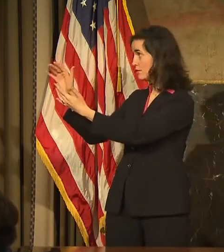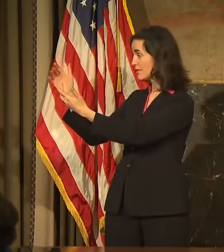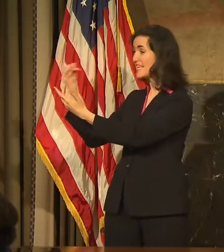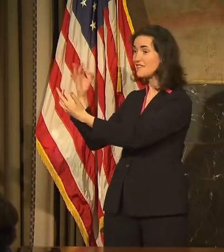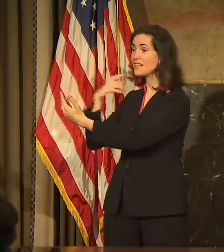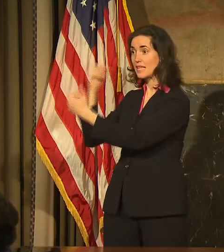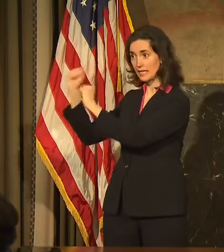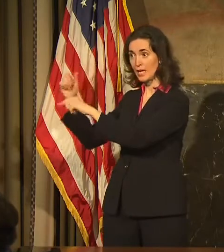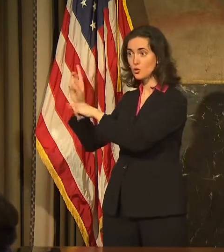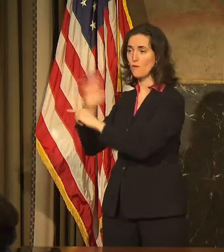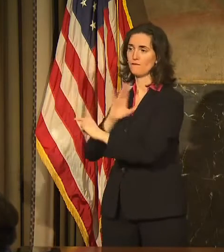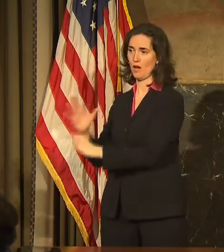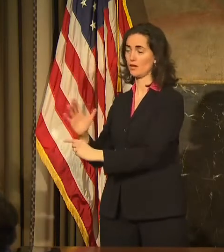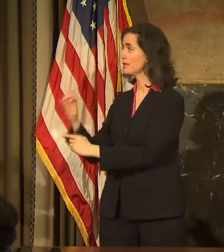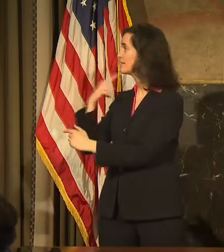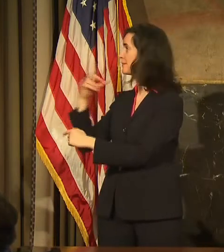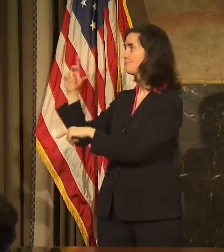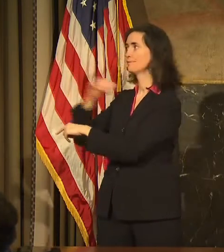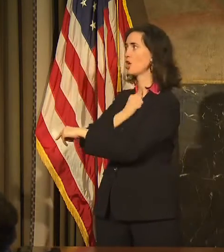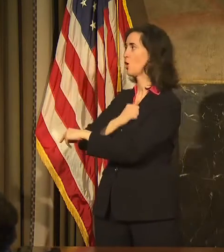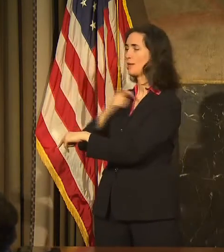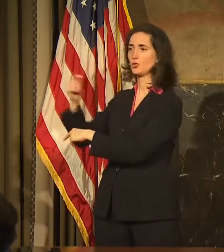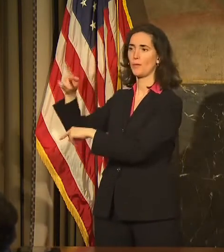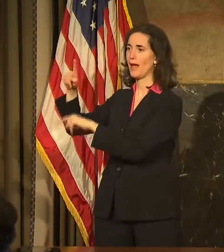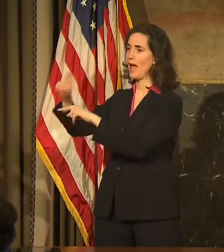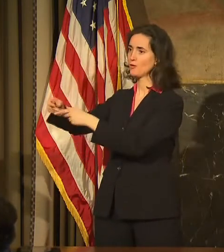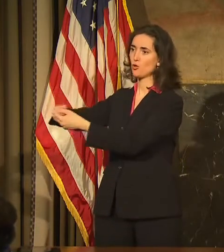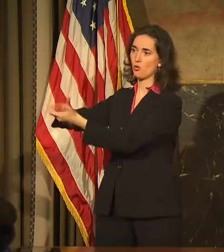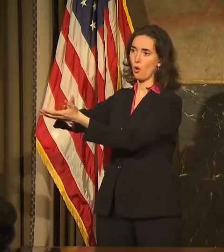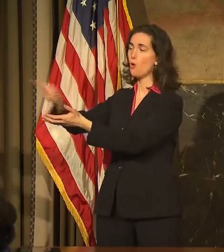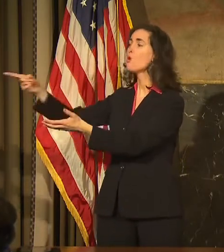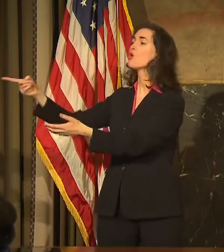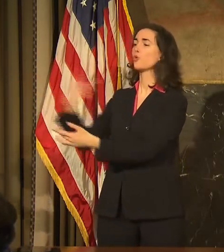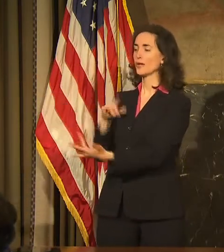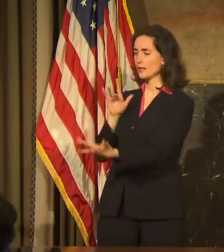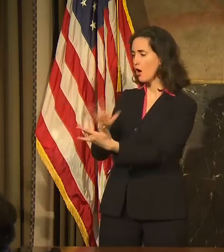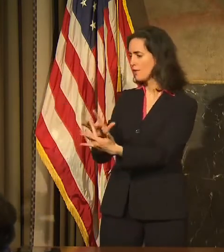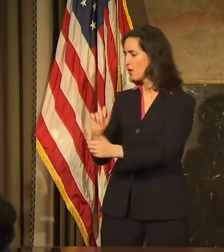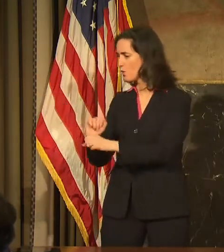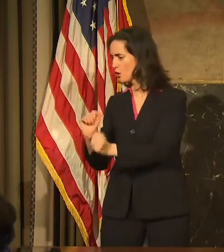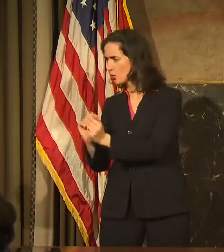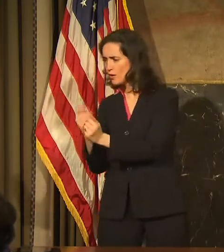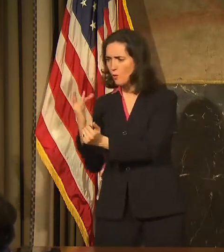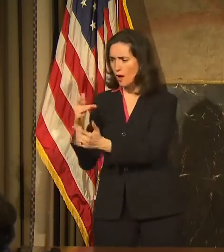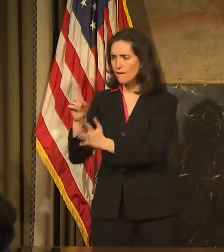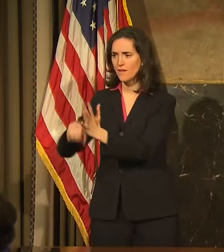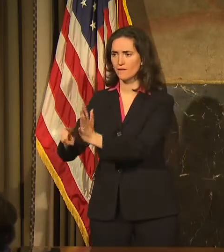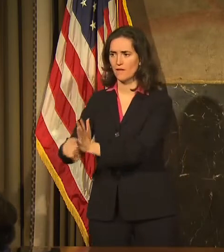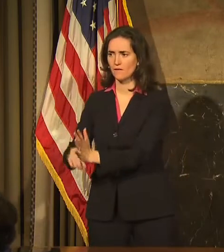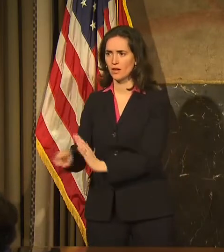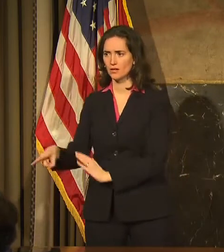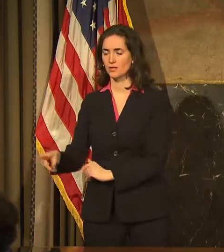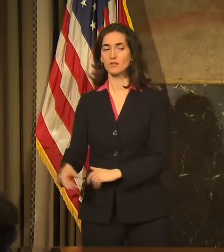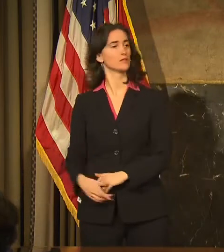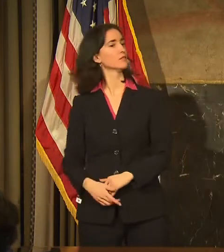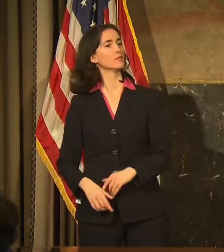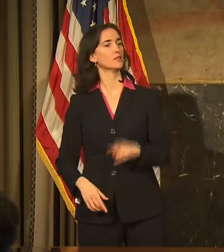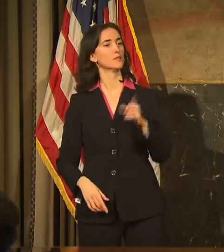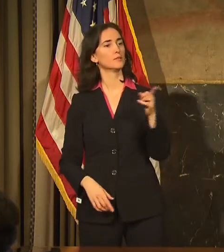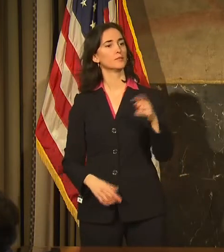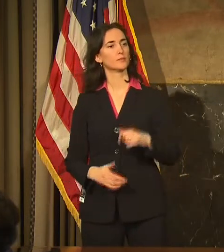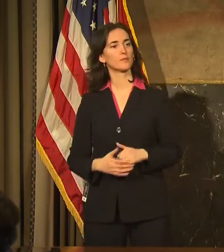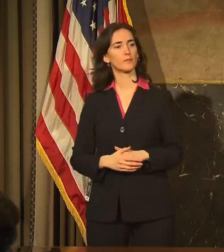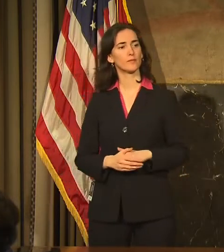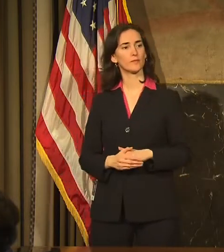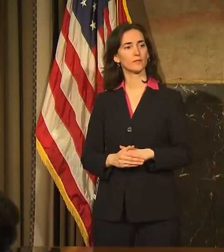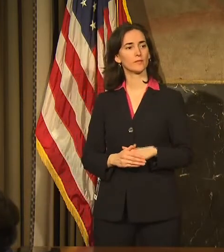nothing of that nature has concluded yet, but it's certainly possible we'll have some pop up. Yes, sir. So the governor said that